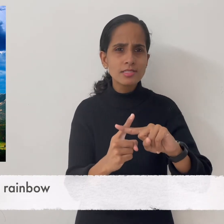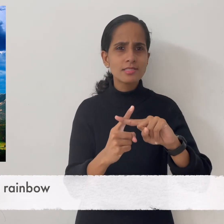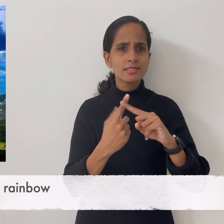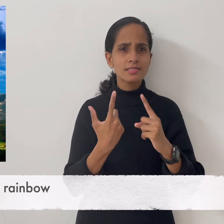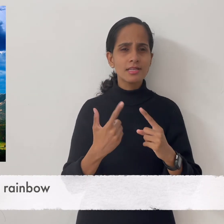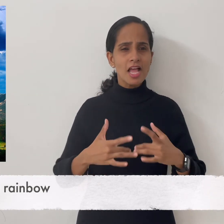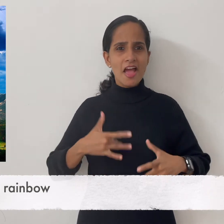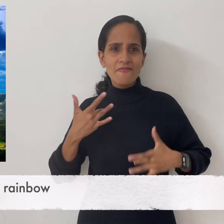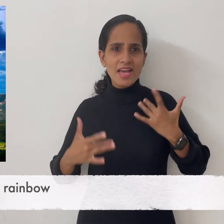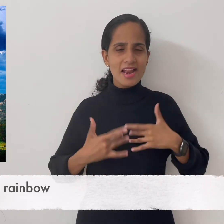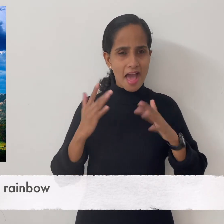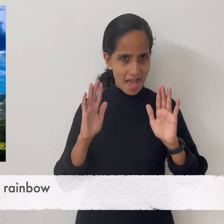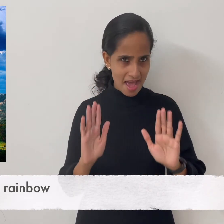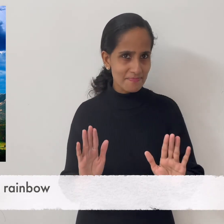rainbow.